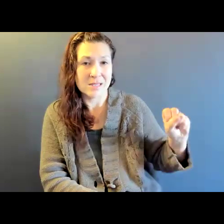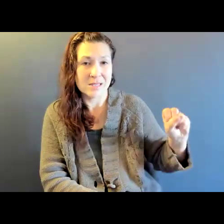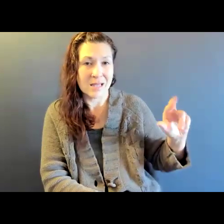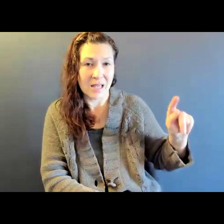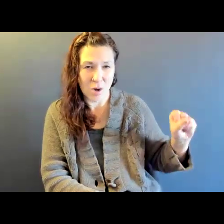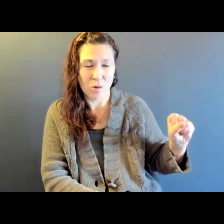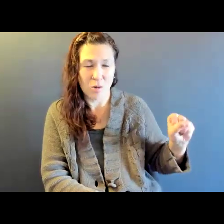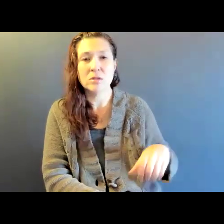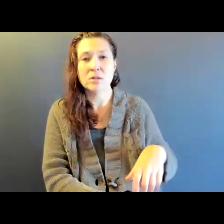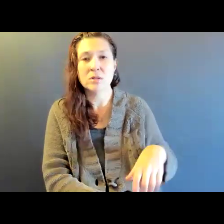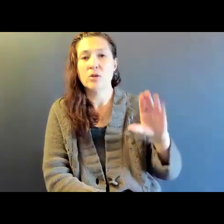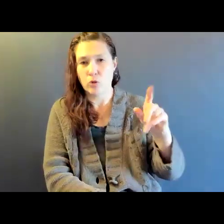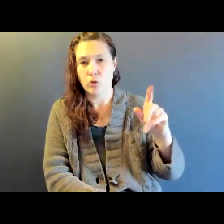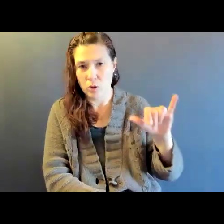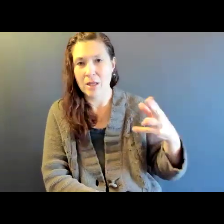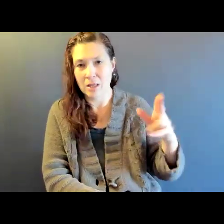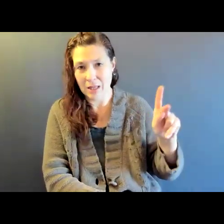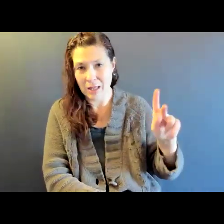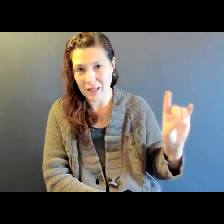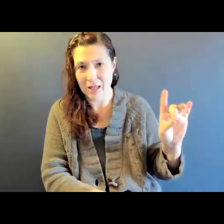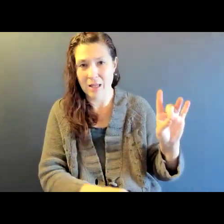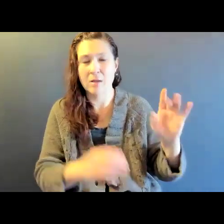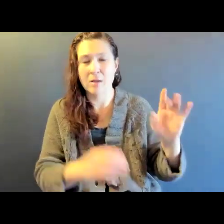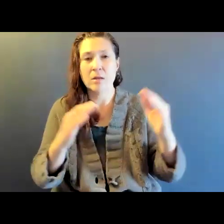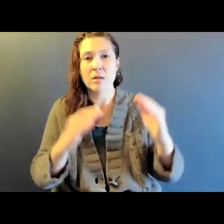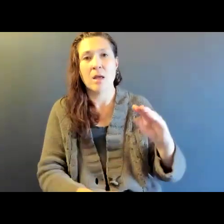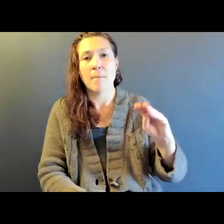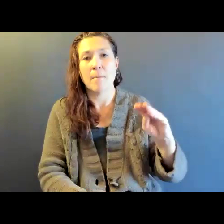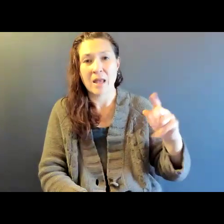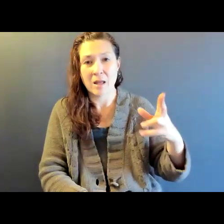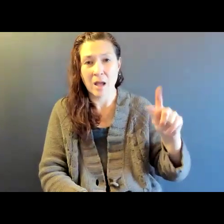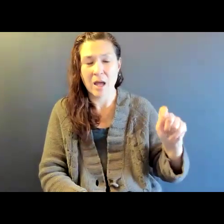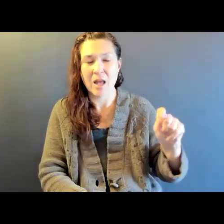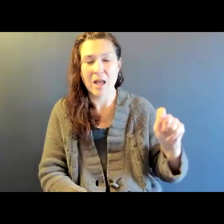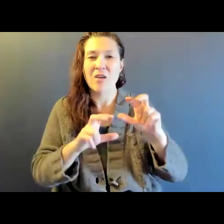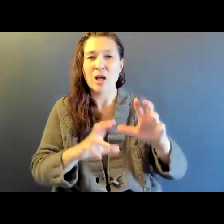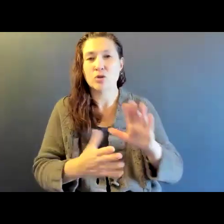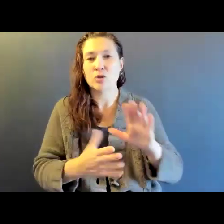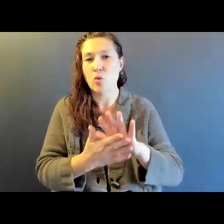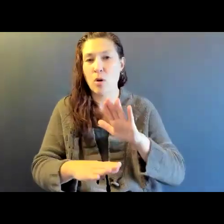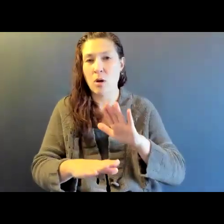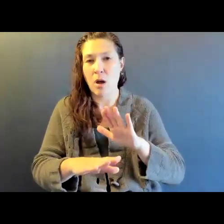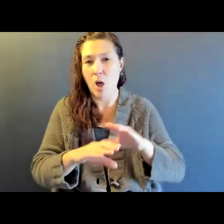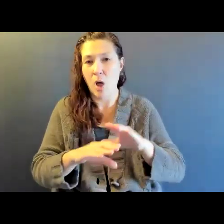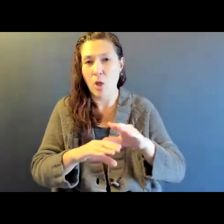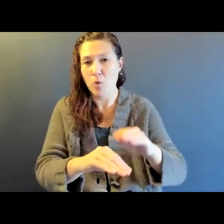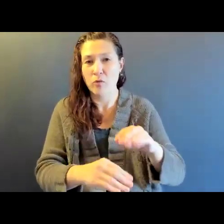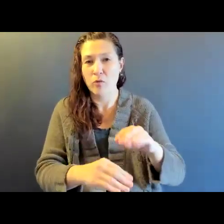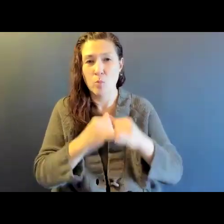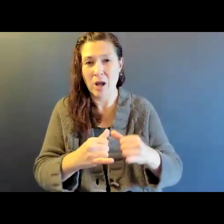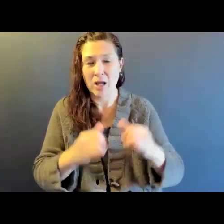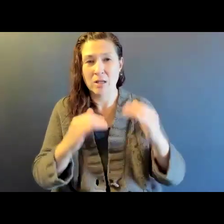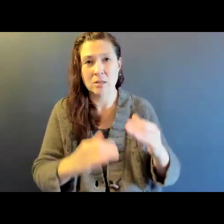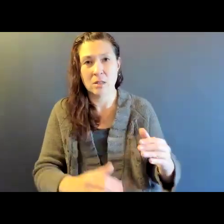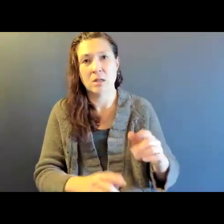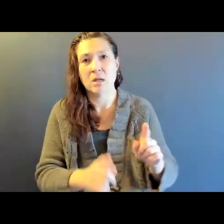at the Mattahunt, who are the Investors School on the Move Prize winner, and the O'Donnell Elementary School community, which was recognized